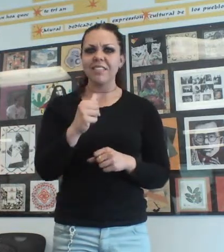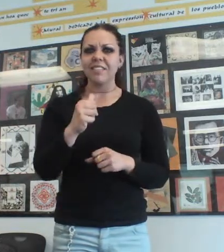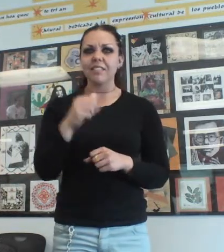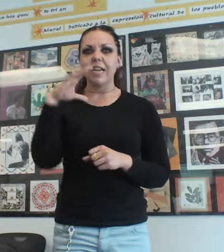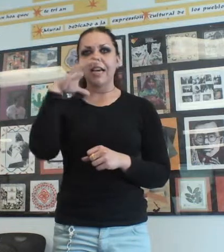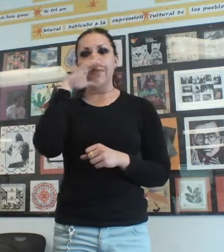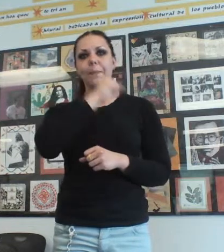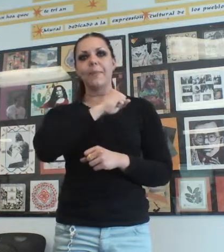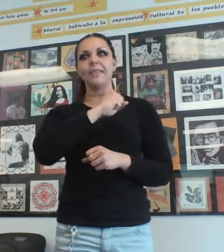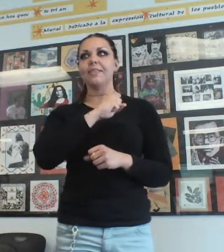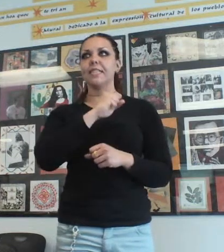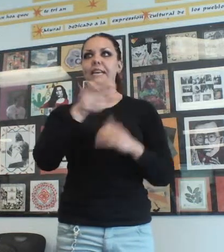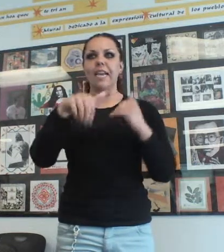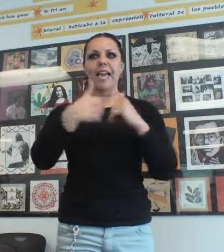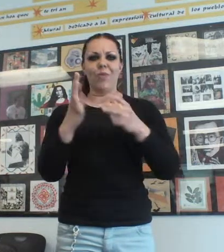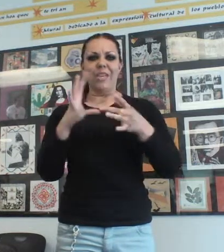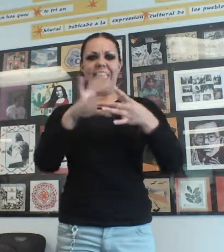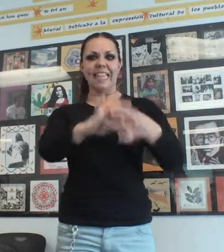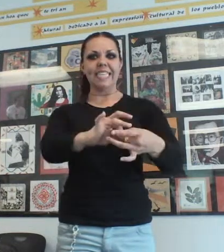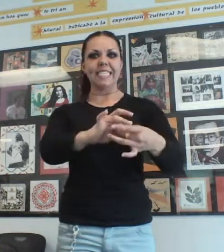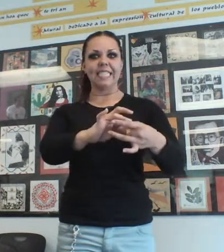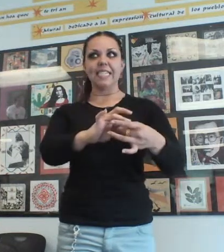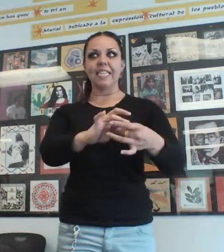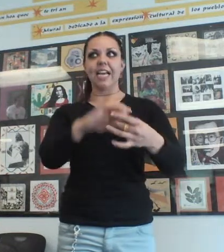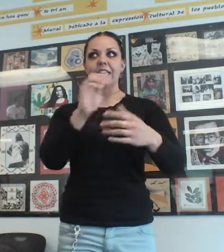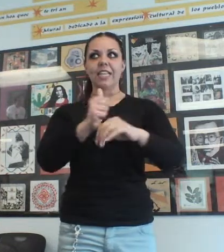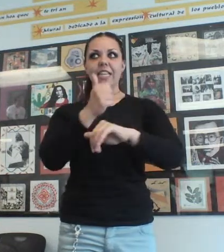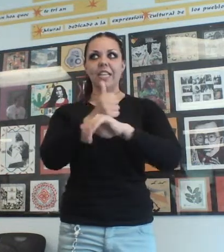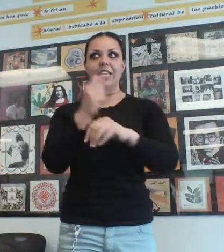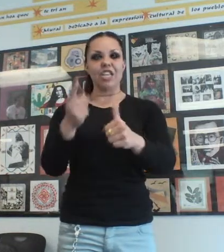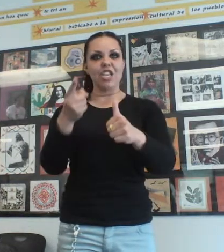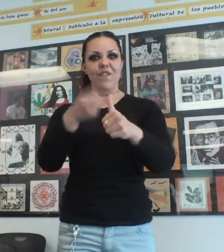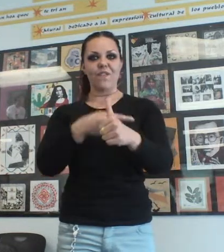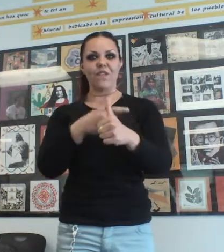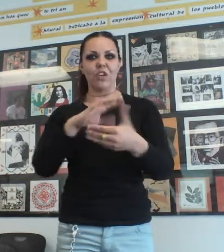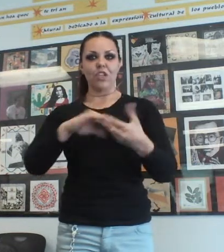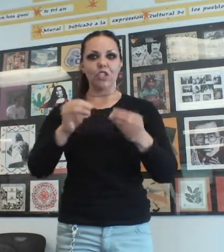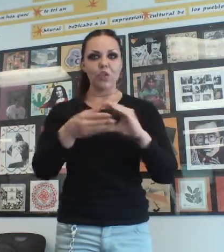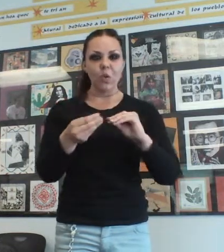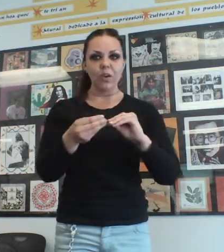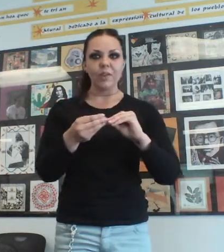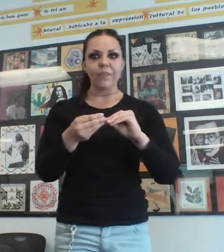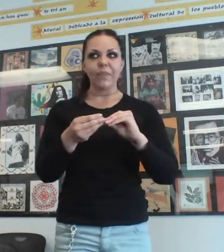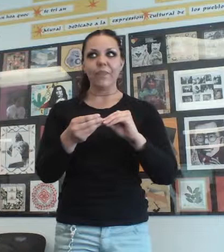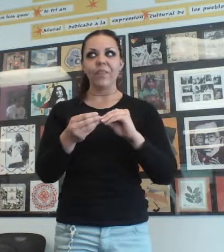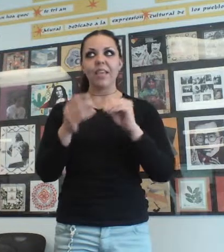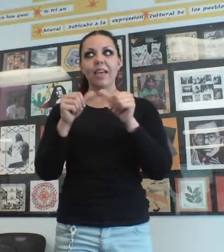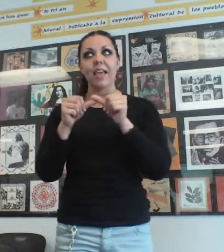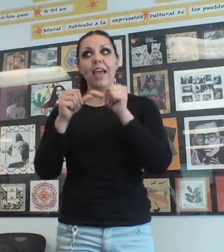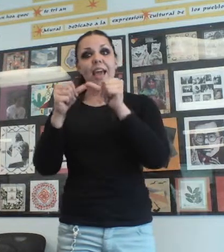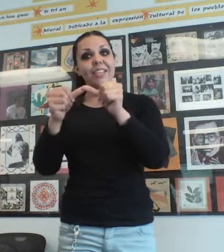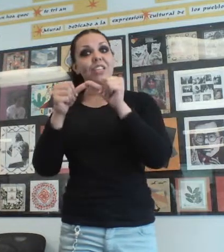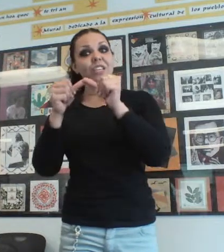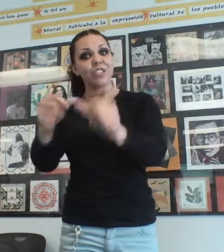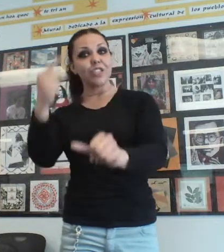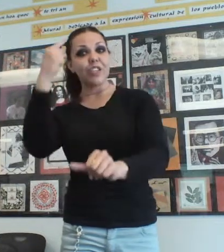story. So, does that make sense? You guys want? So, as you're thinking about moving into